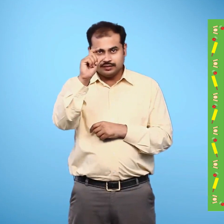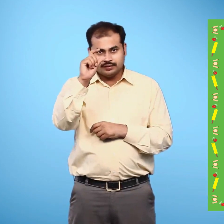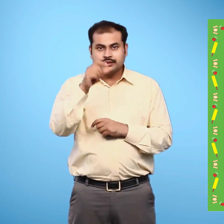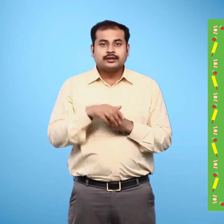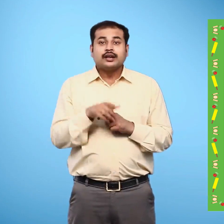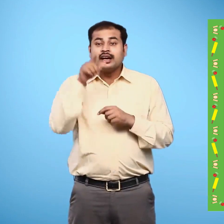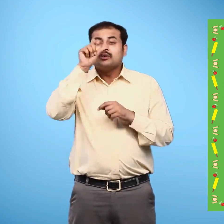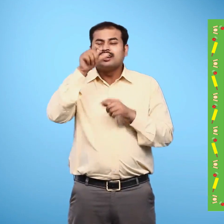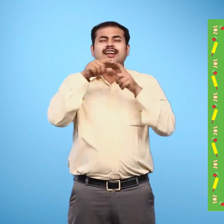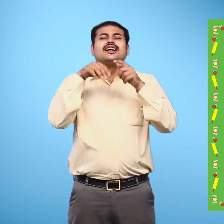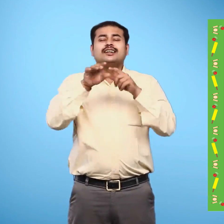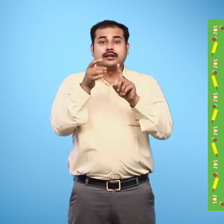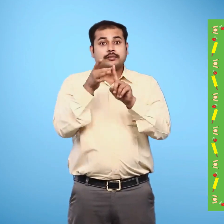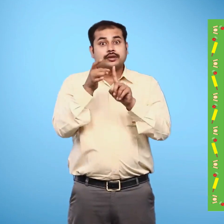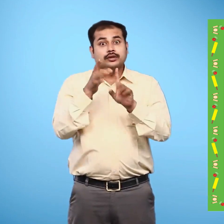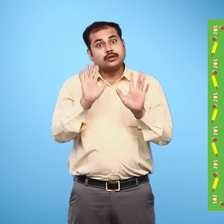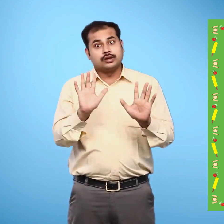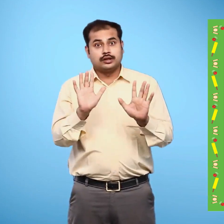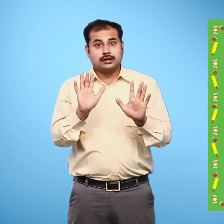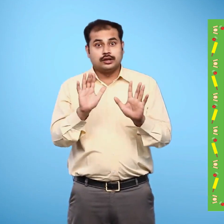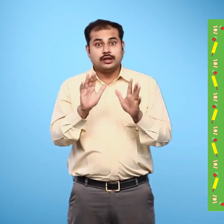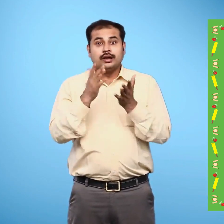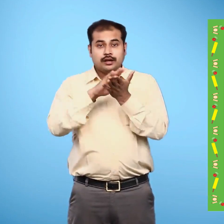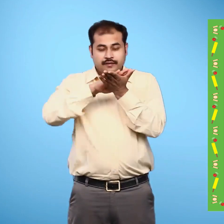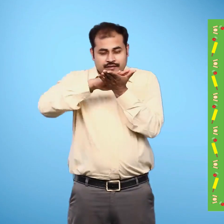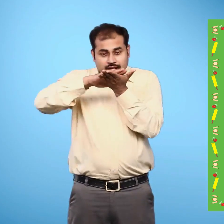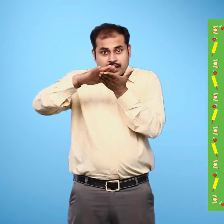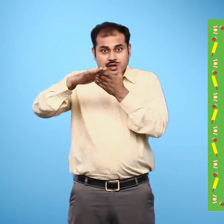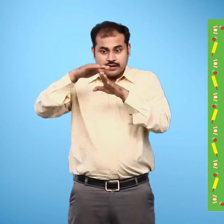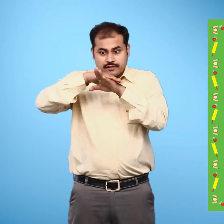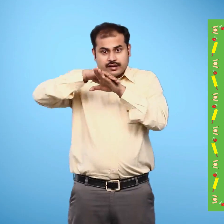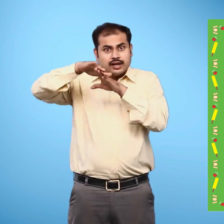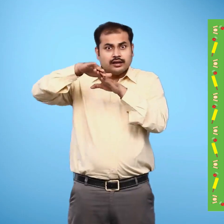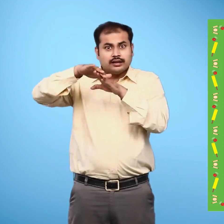flat, round piece of metal.